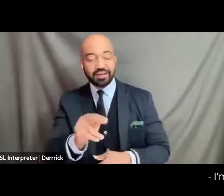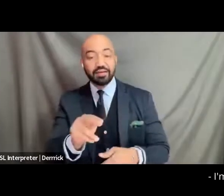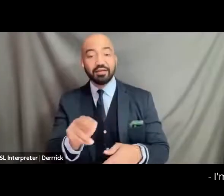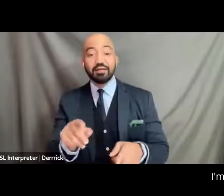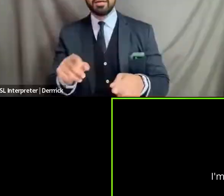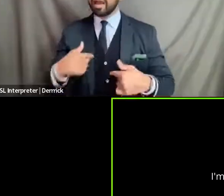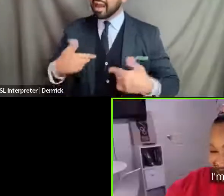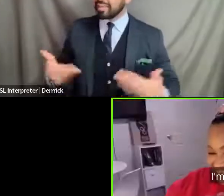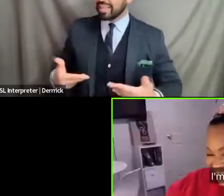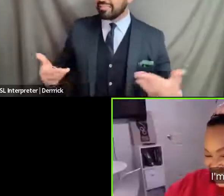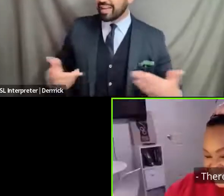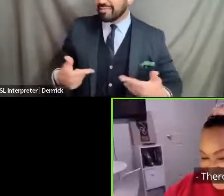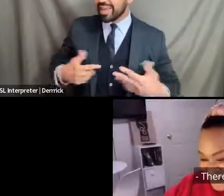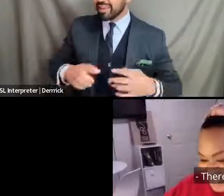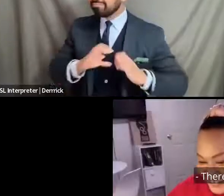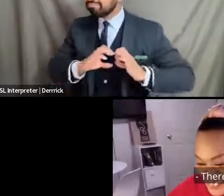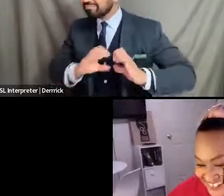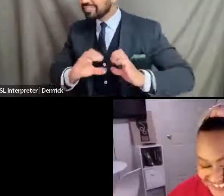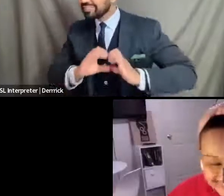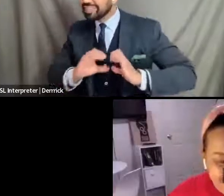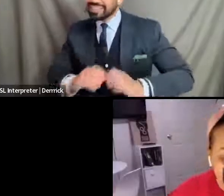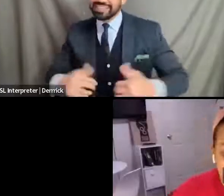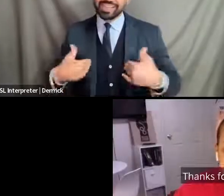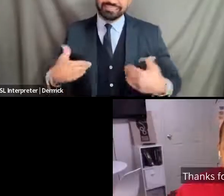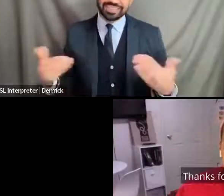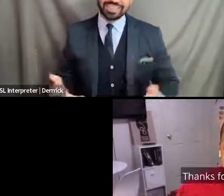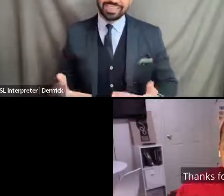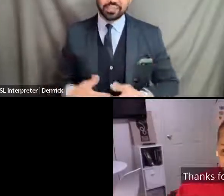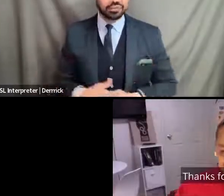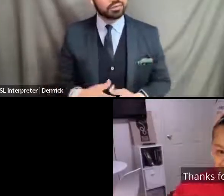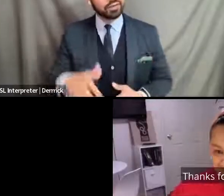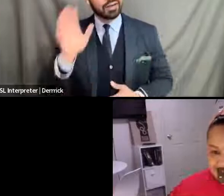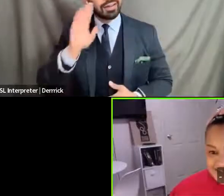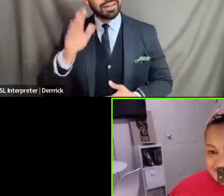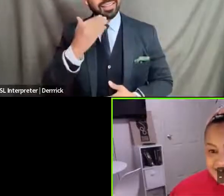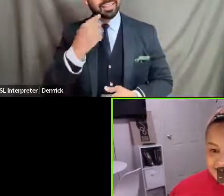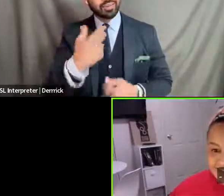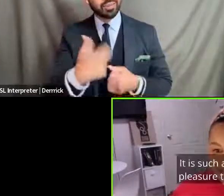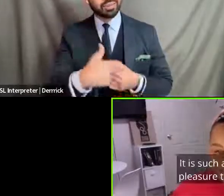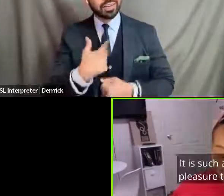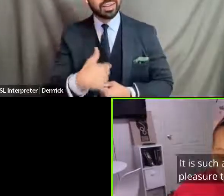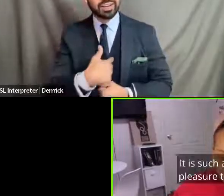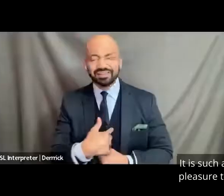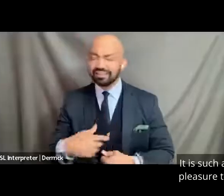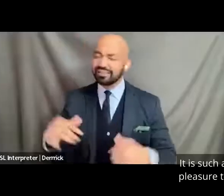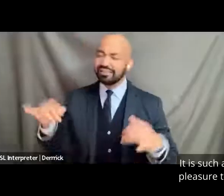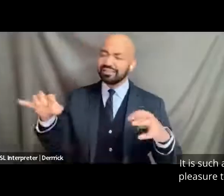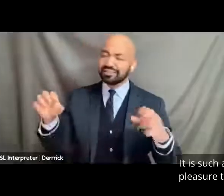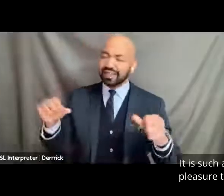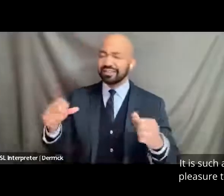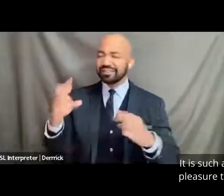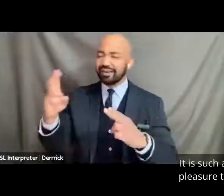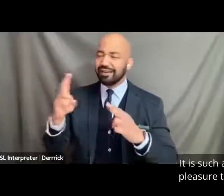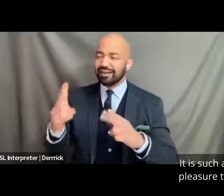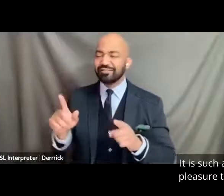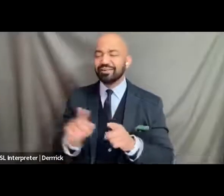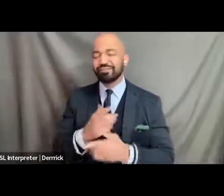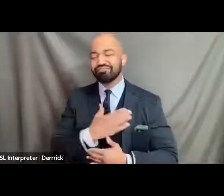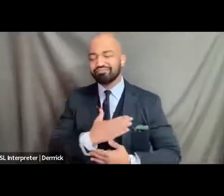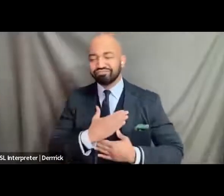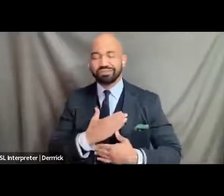i'm here i'm here there you are hi thanks for joining us yes it is such an honor and pleasure to be